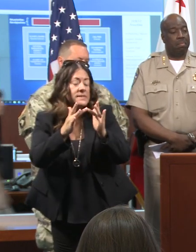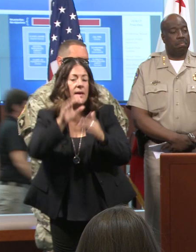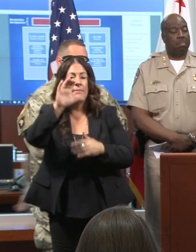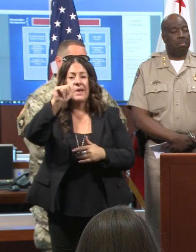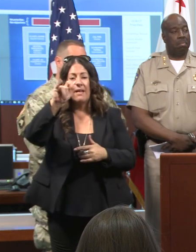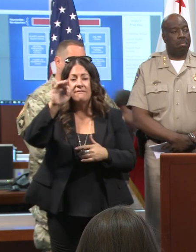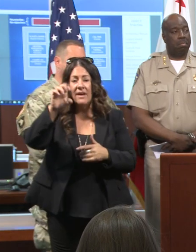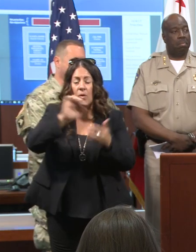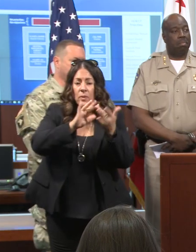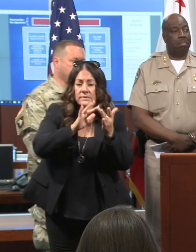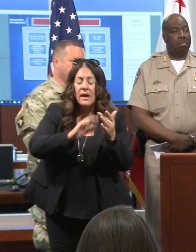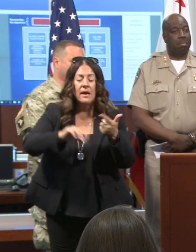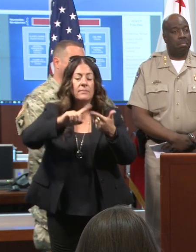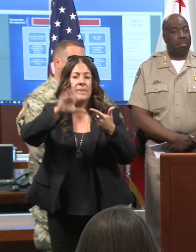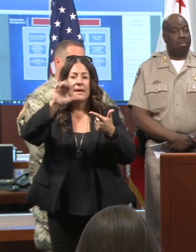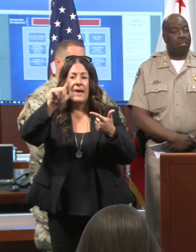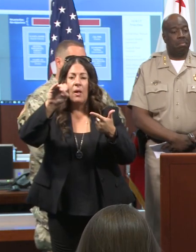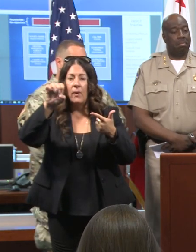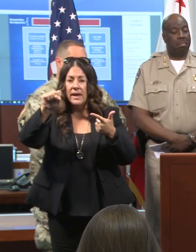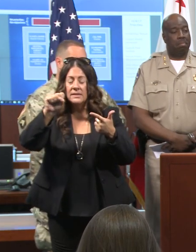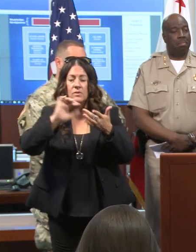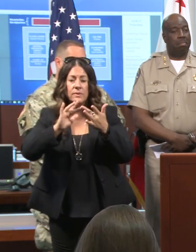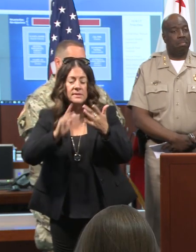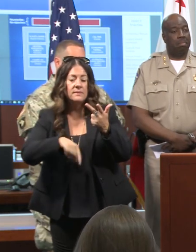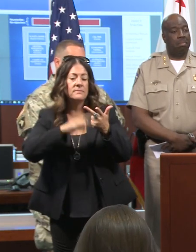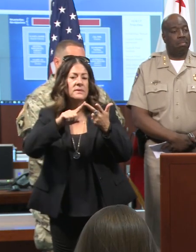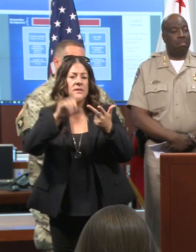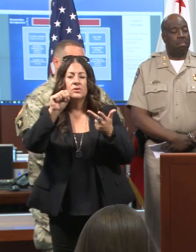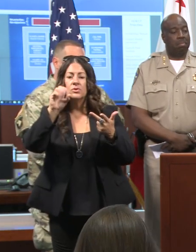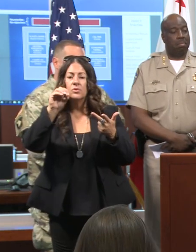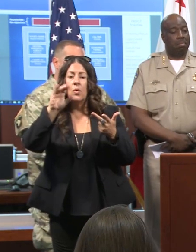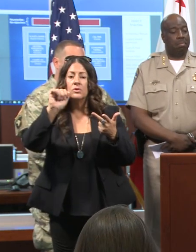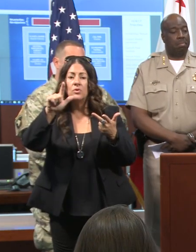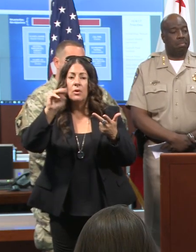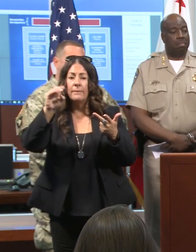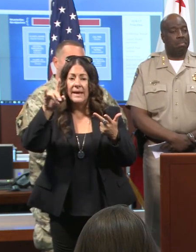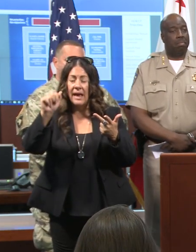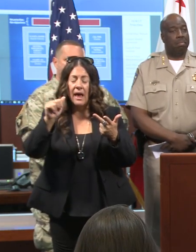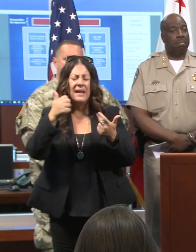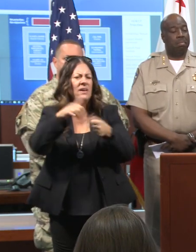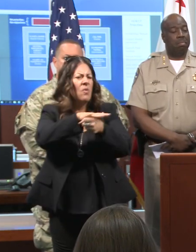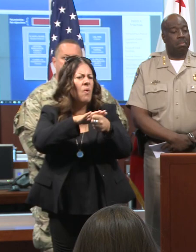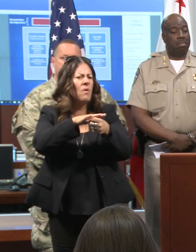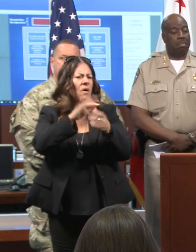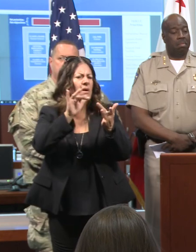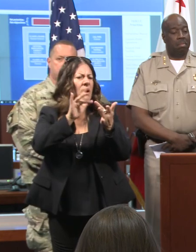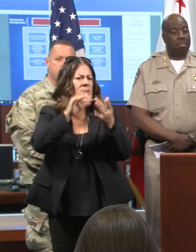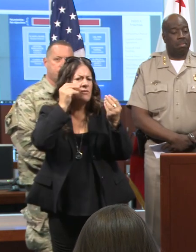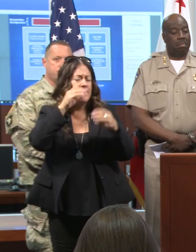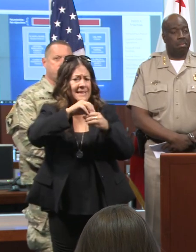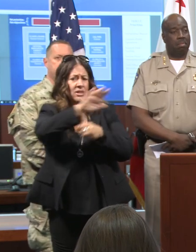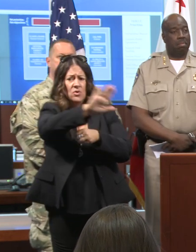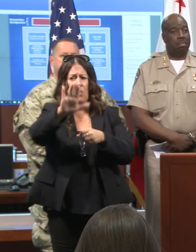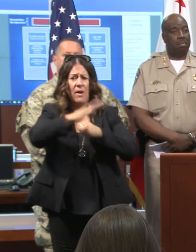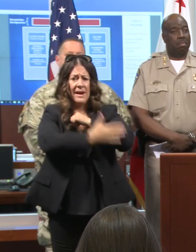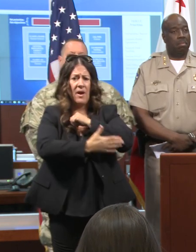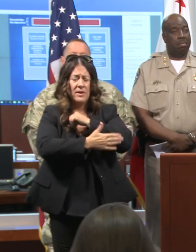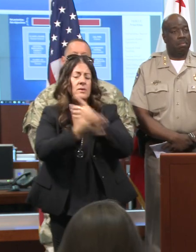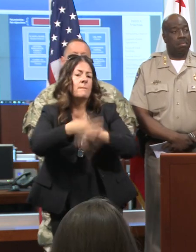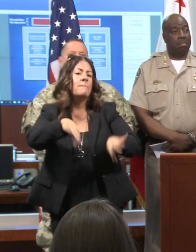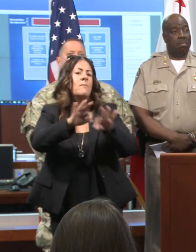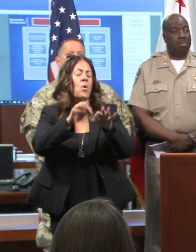FIRE website, the CAL OES website, social media, and the local contact information at all of the counties. That's where the information